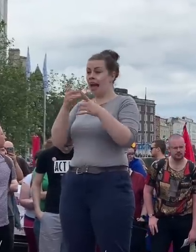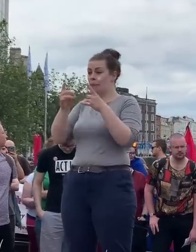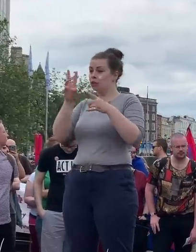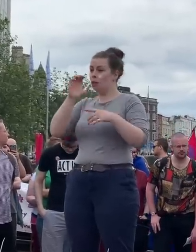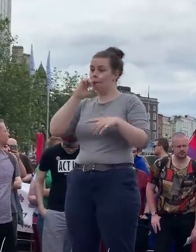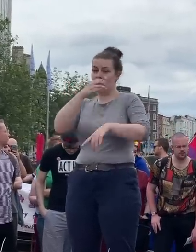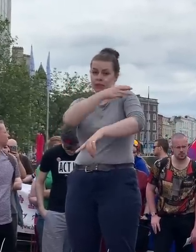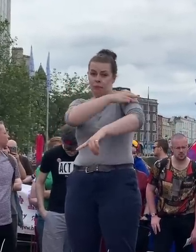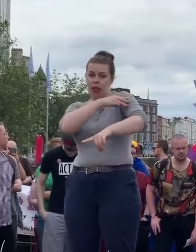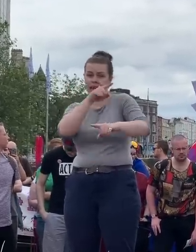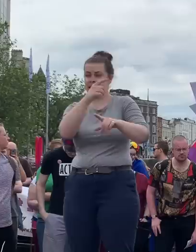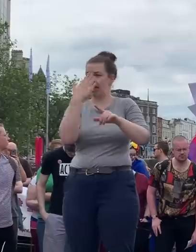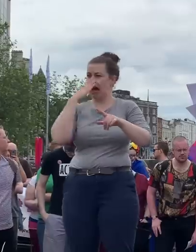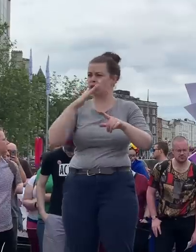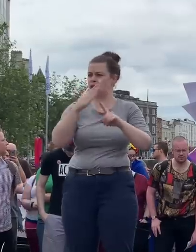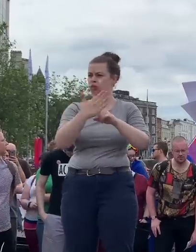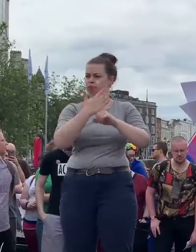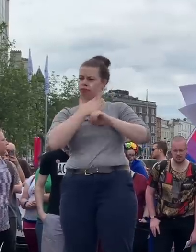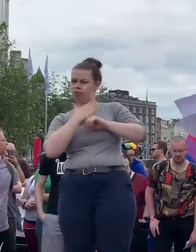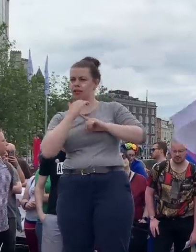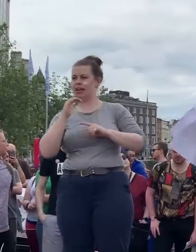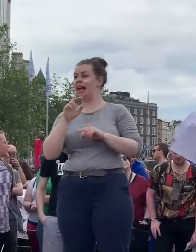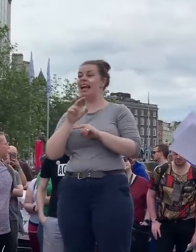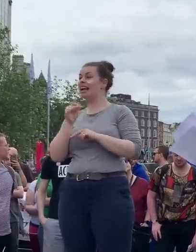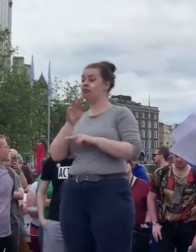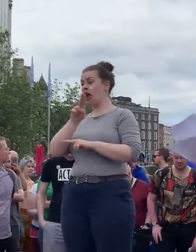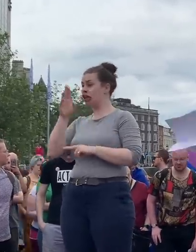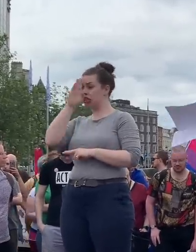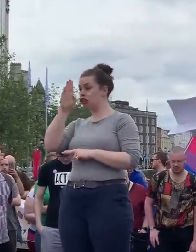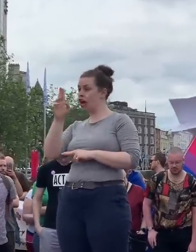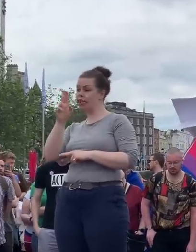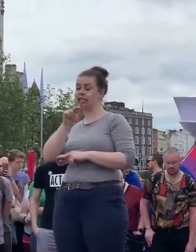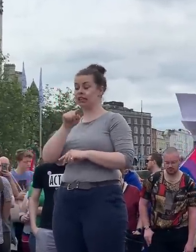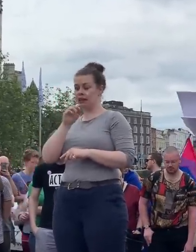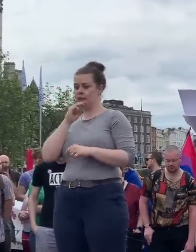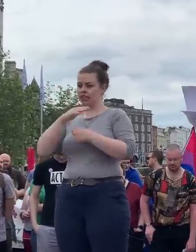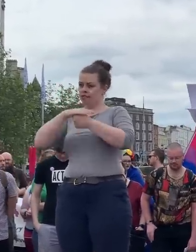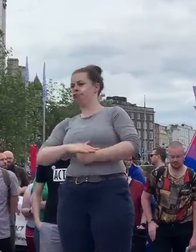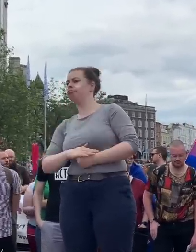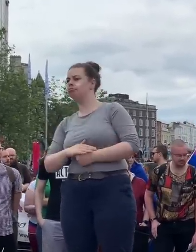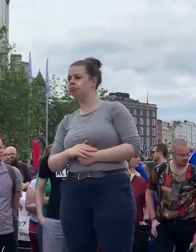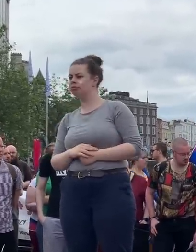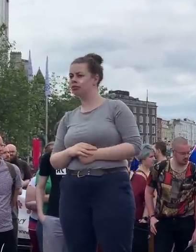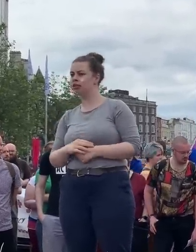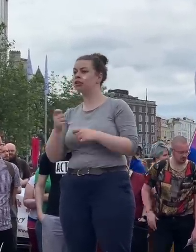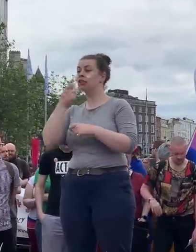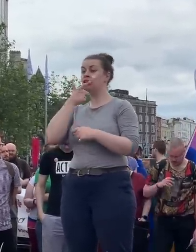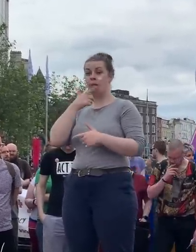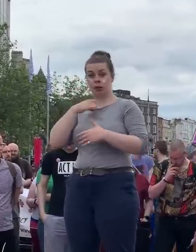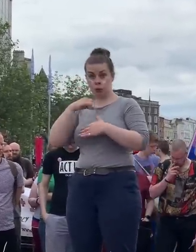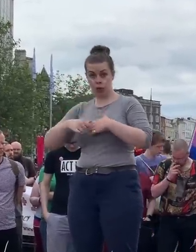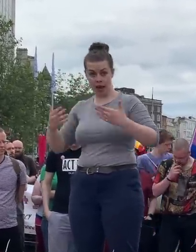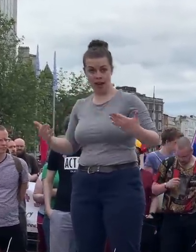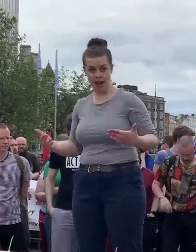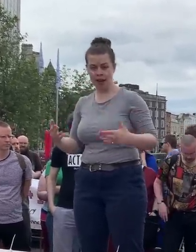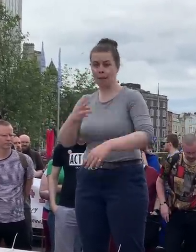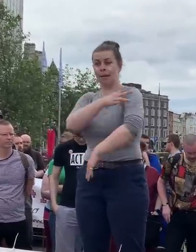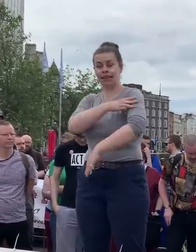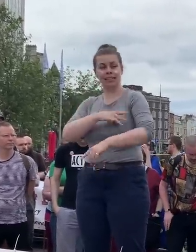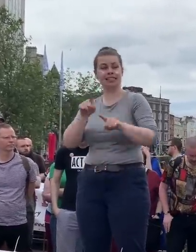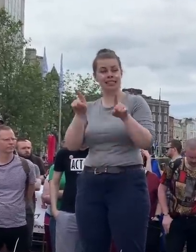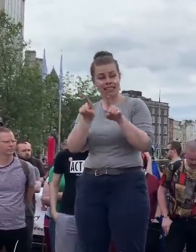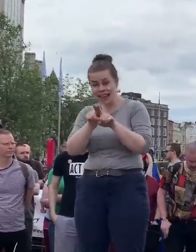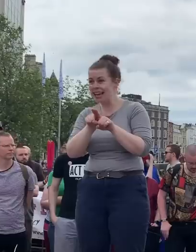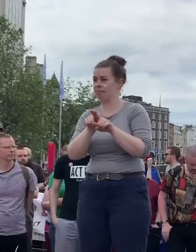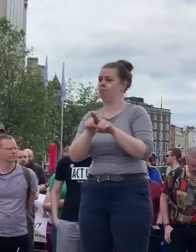the criminalization of anyone who wasn't cisgendered and heterosexual. On the streets of Dublin today, police officers from